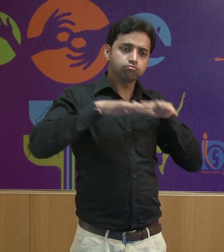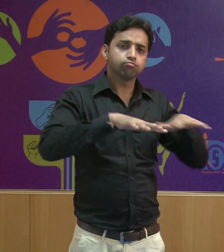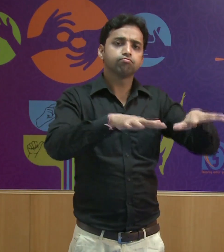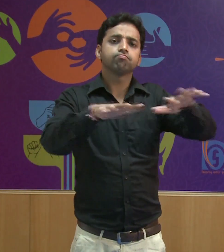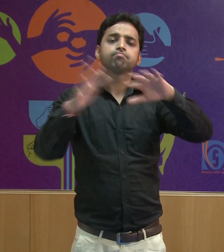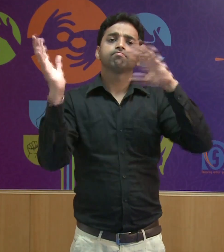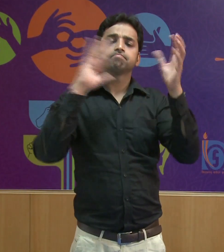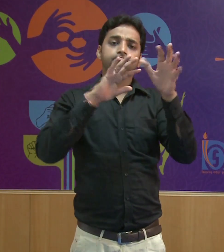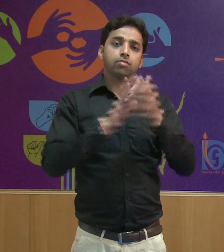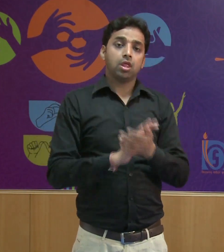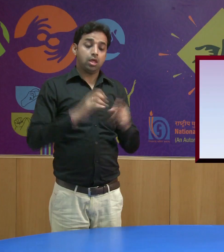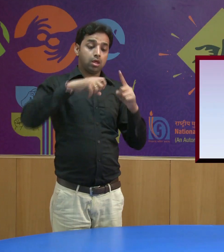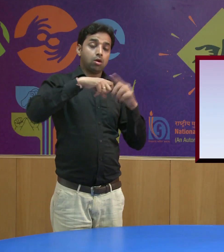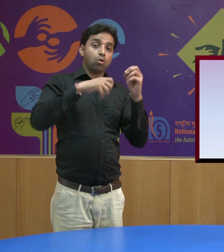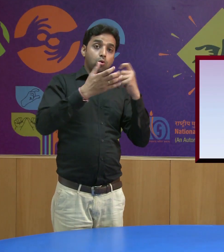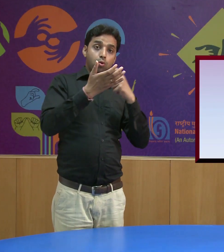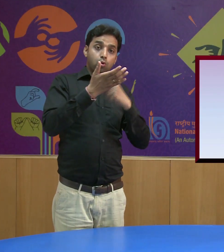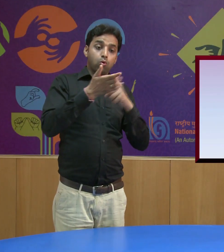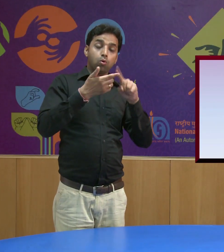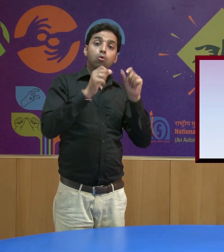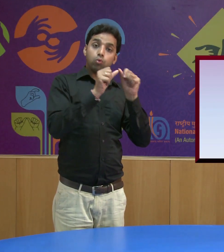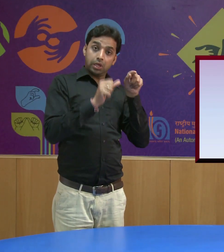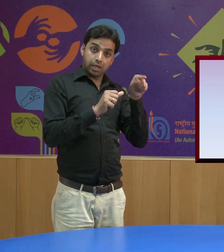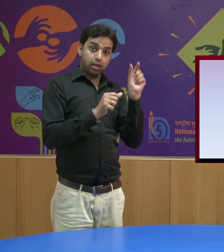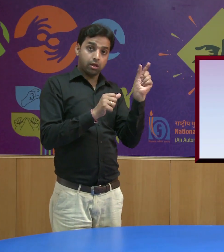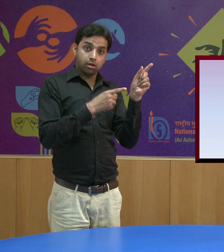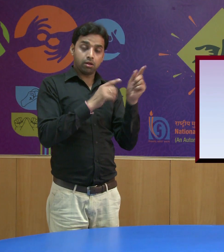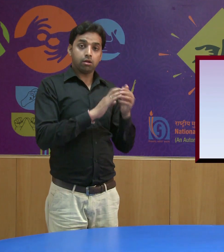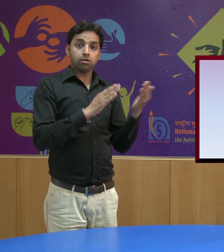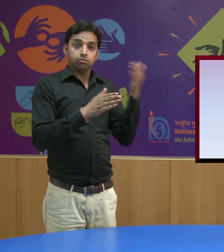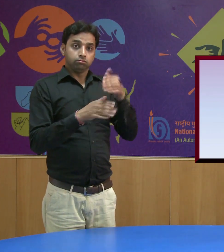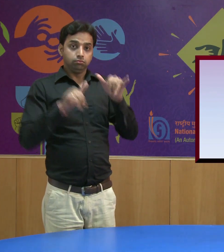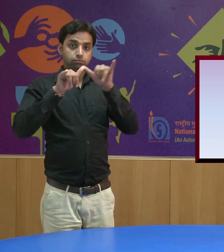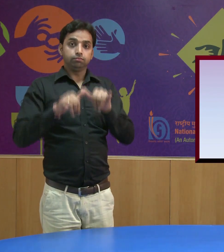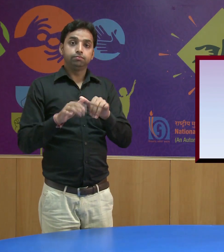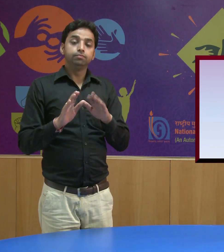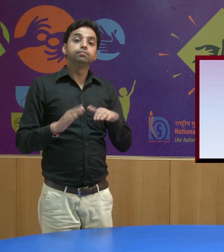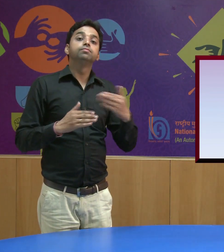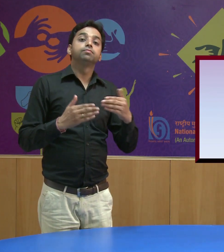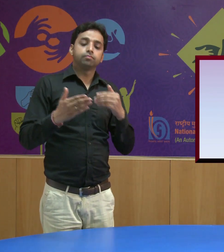Korea. Learners, Korea is situated near China.